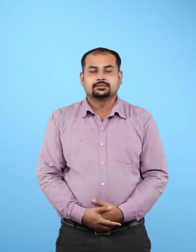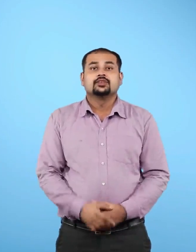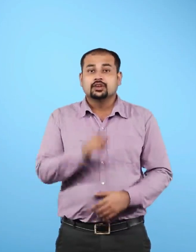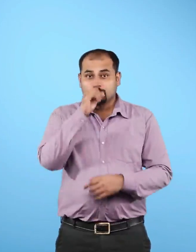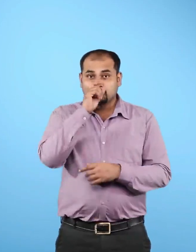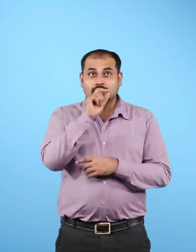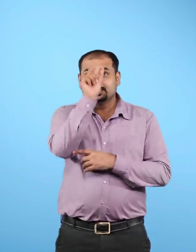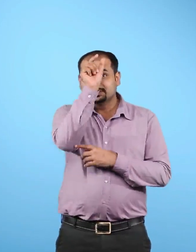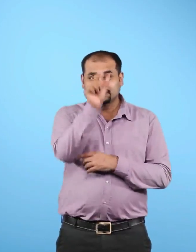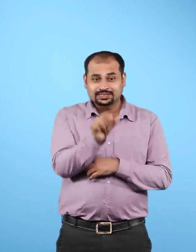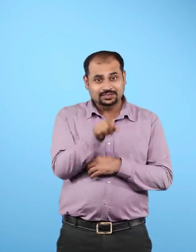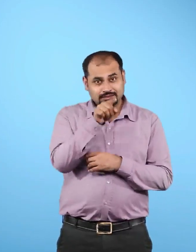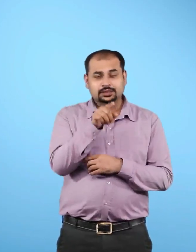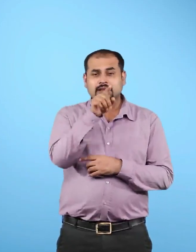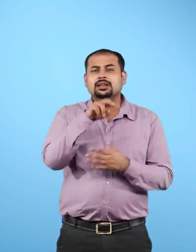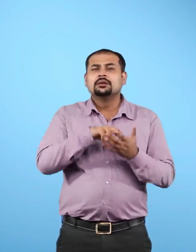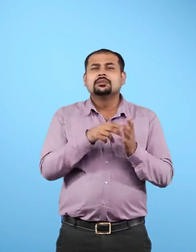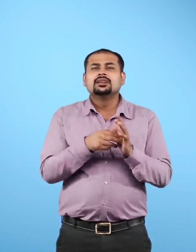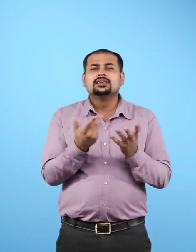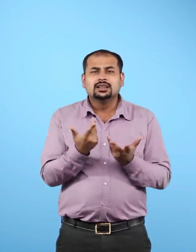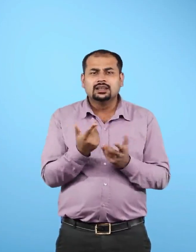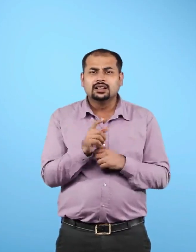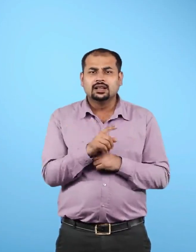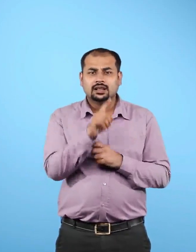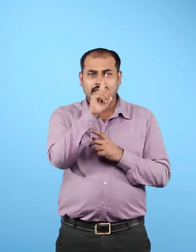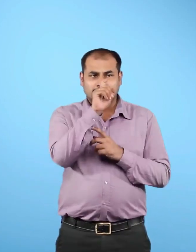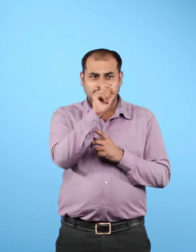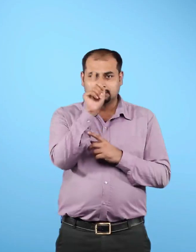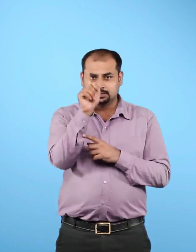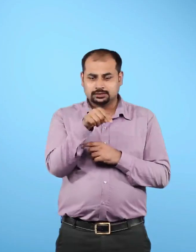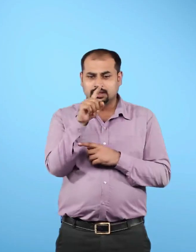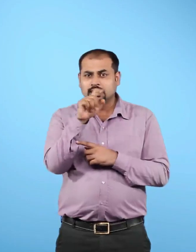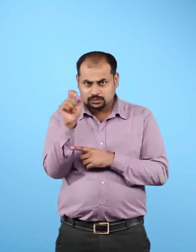Is blue equal to 10/100th of the sheet?